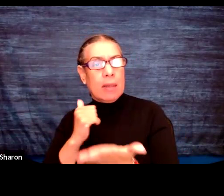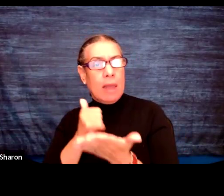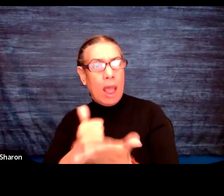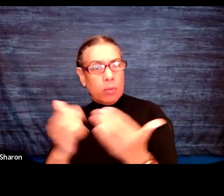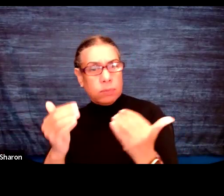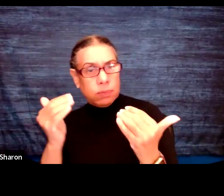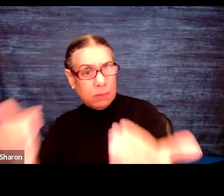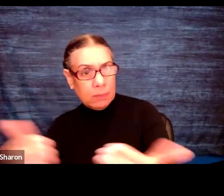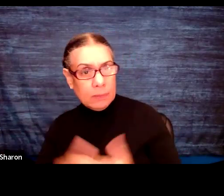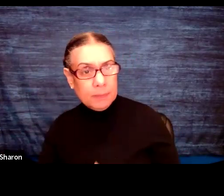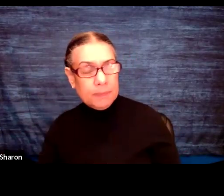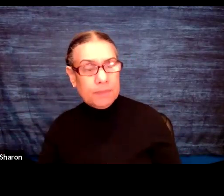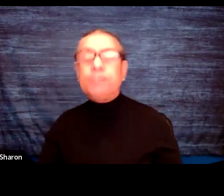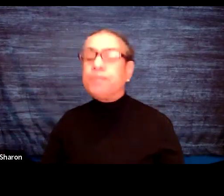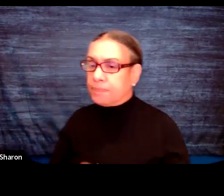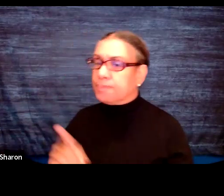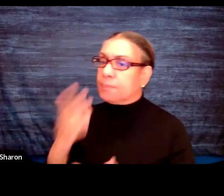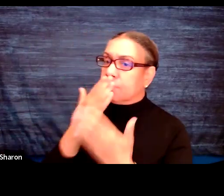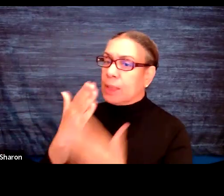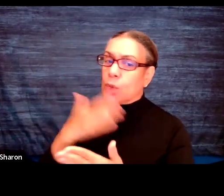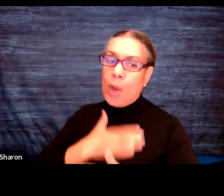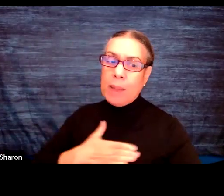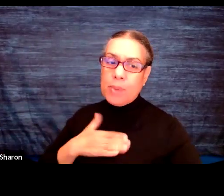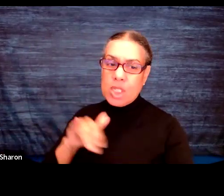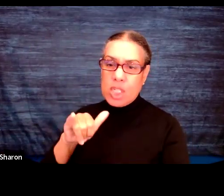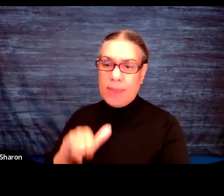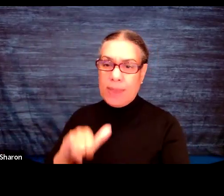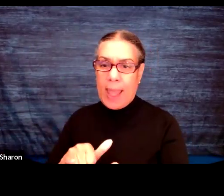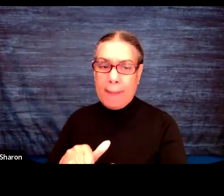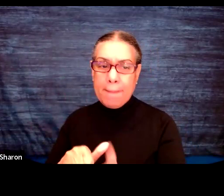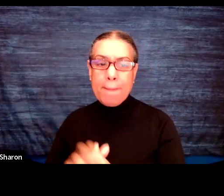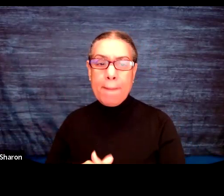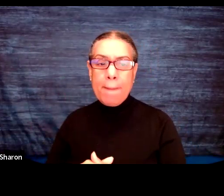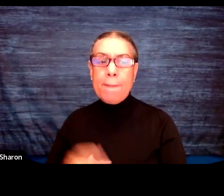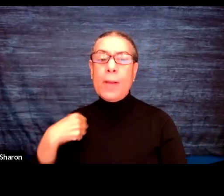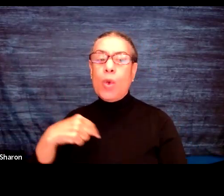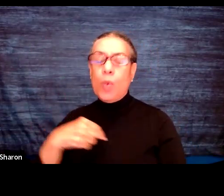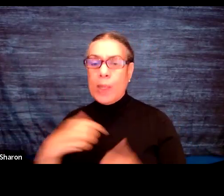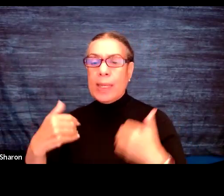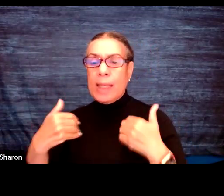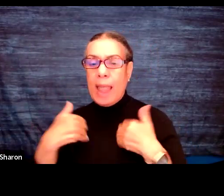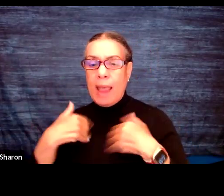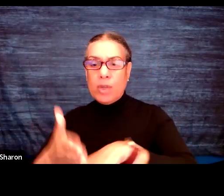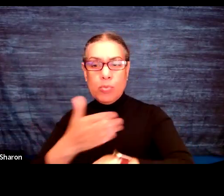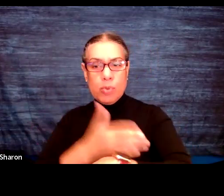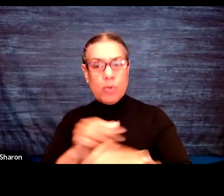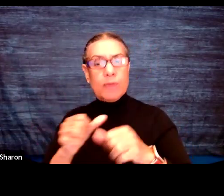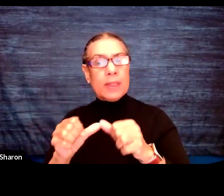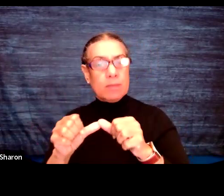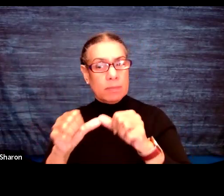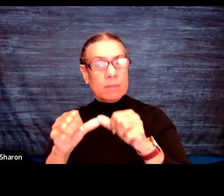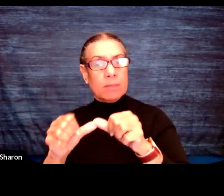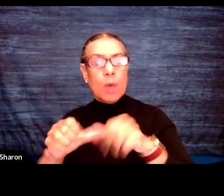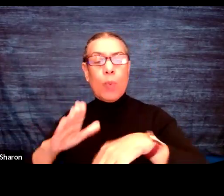forward for improvements for us. Yep, I appreciate that question. So we have continued to make steady improvements in our